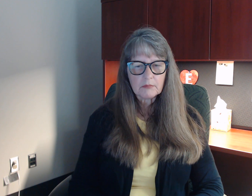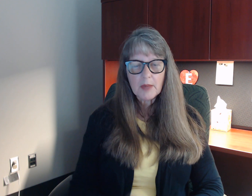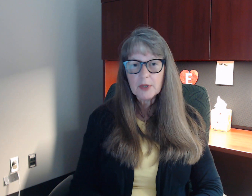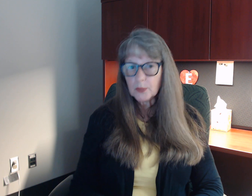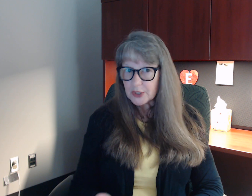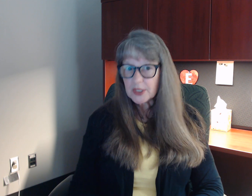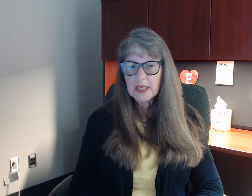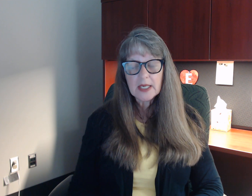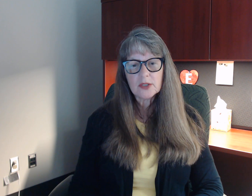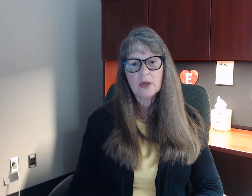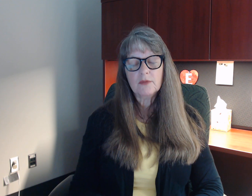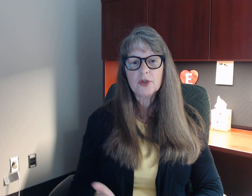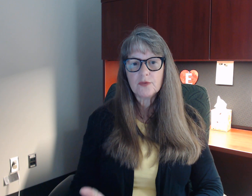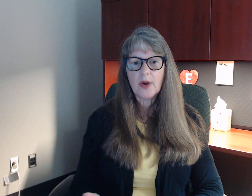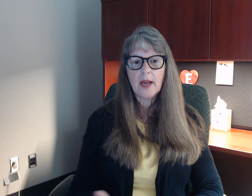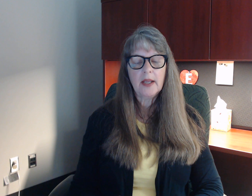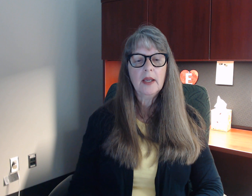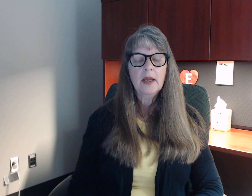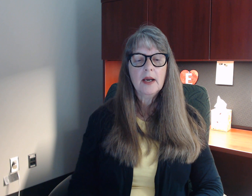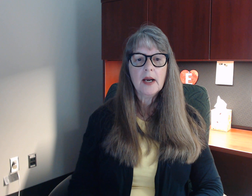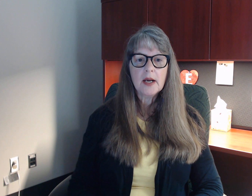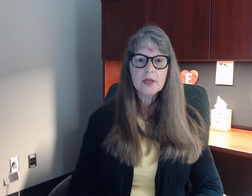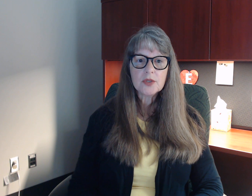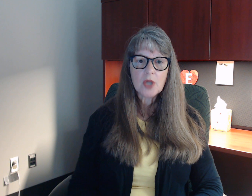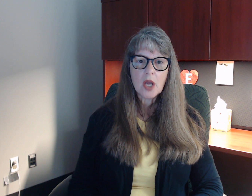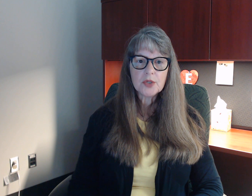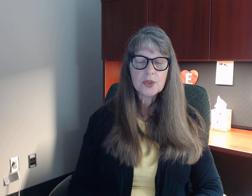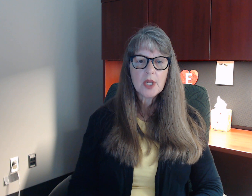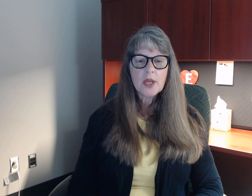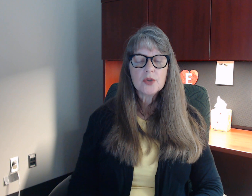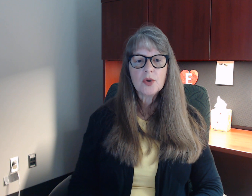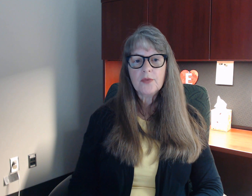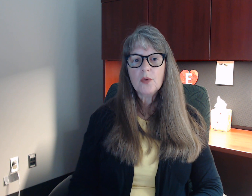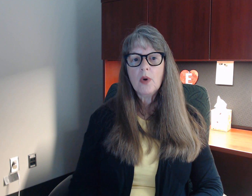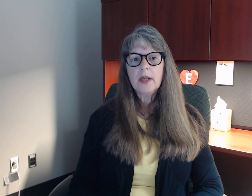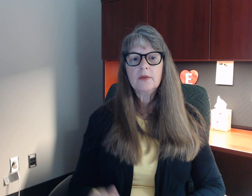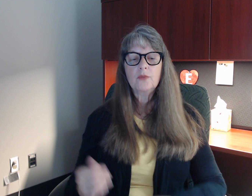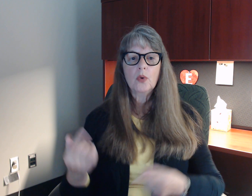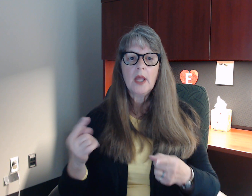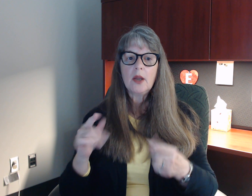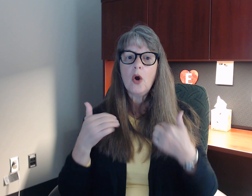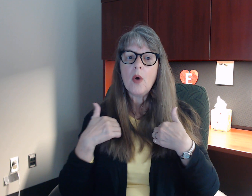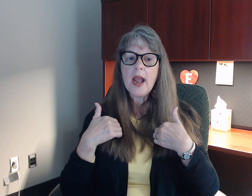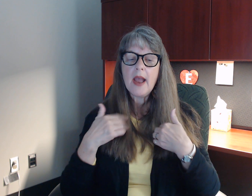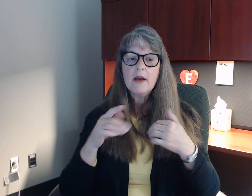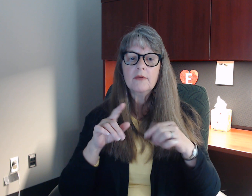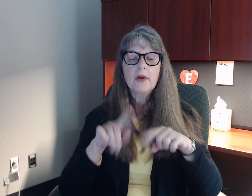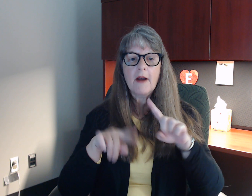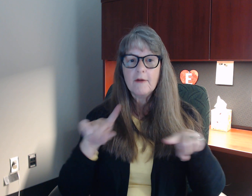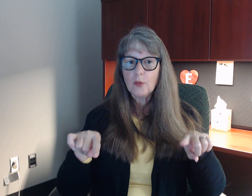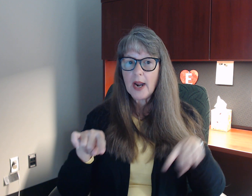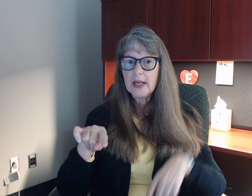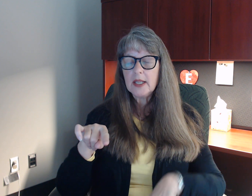but originated as a French fry sauce. So if you want it for like, oh, I have a variety